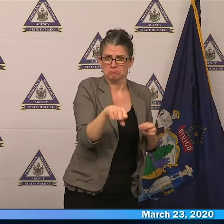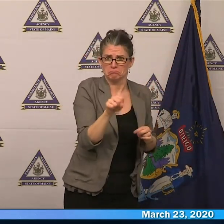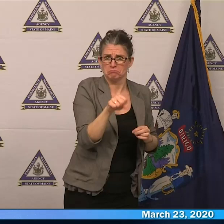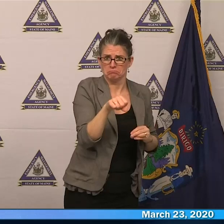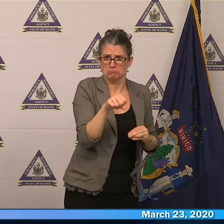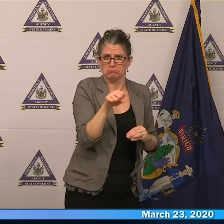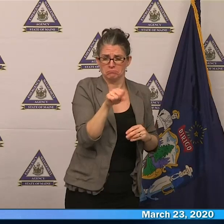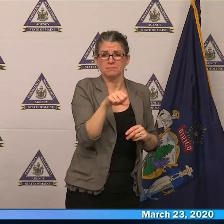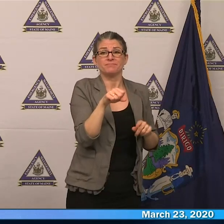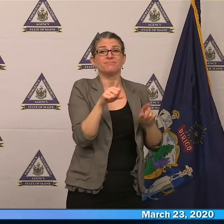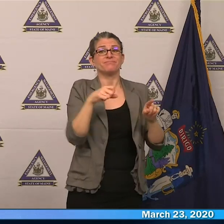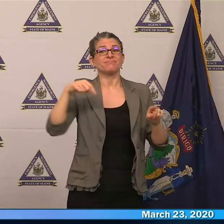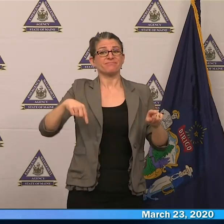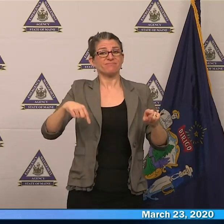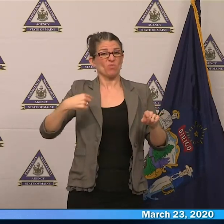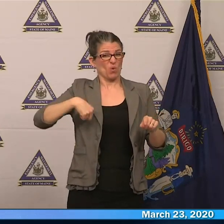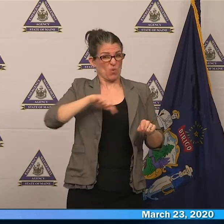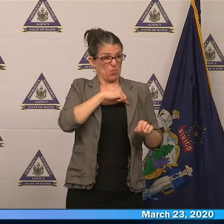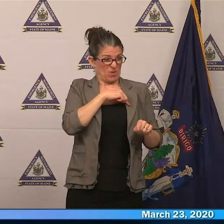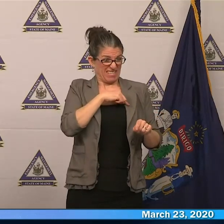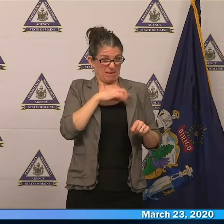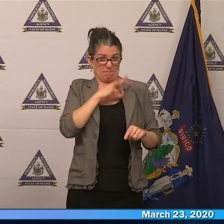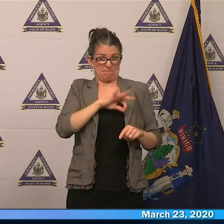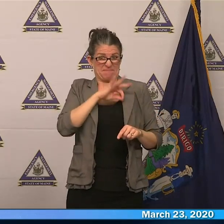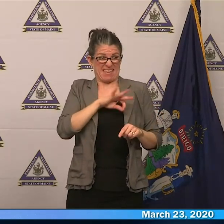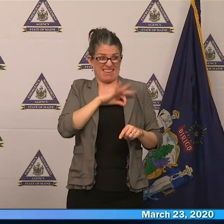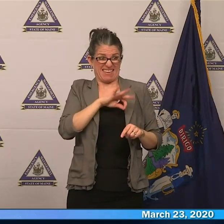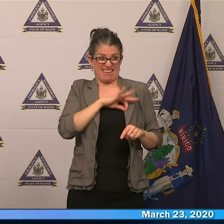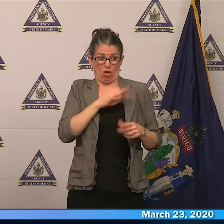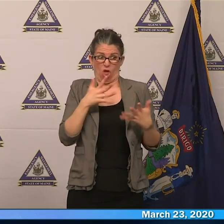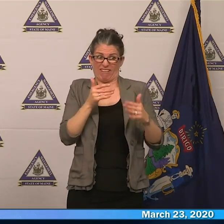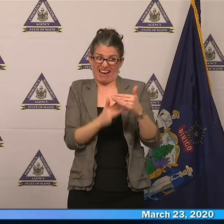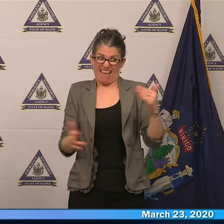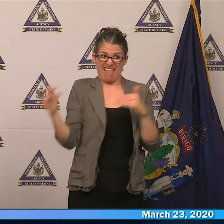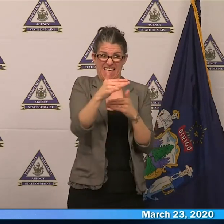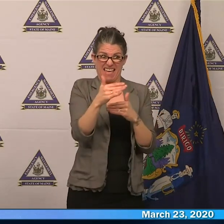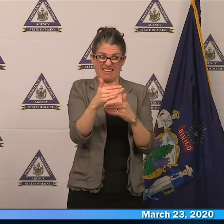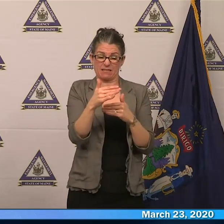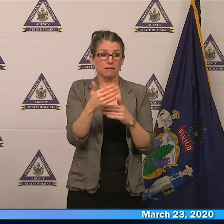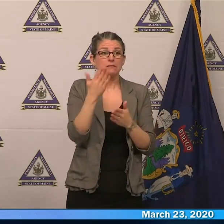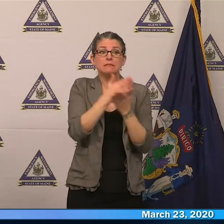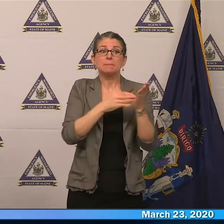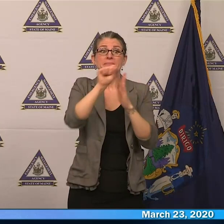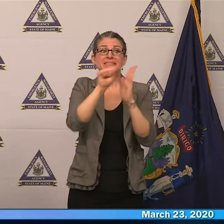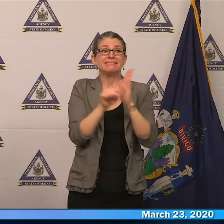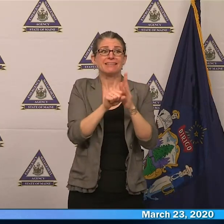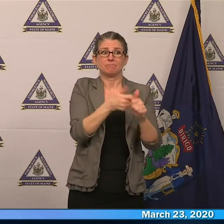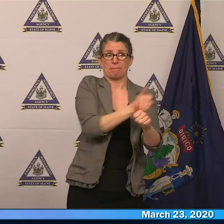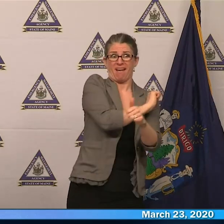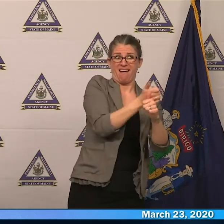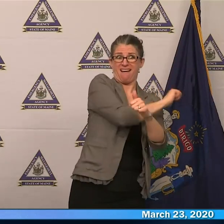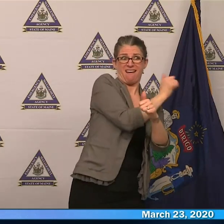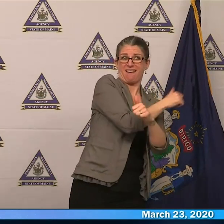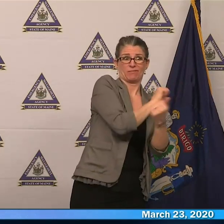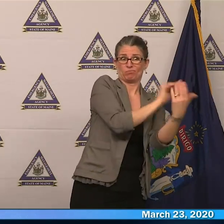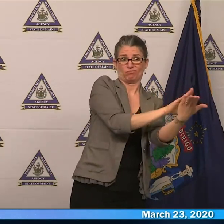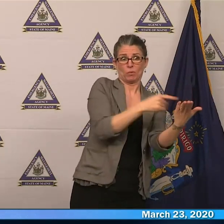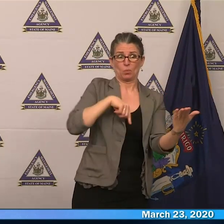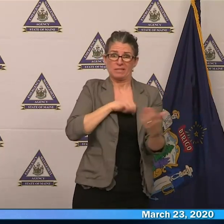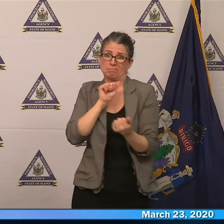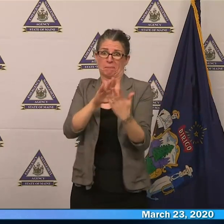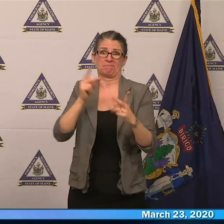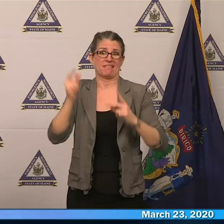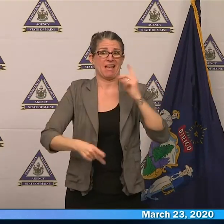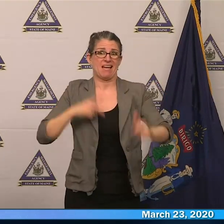done. To recap, Governor Mills on March 18th closed all restaurants and bars to dine-in